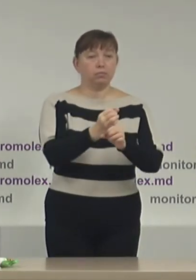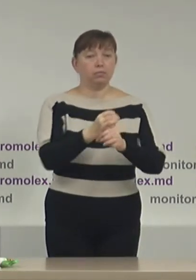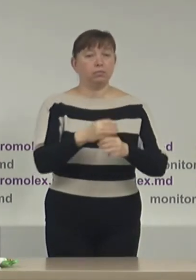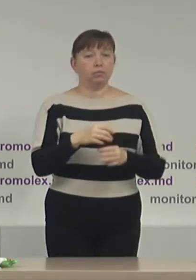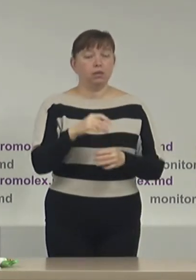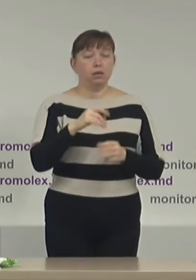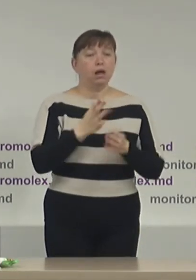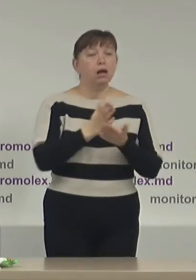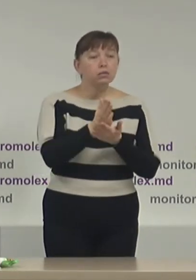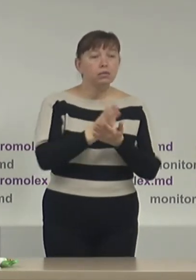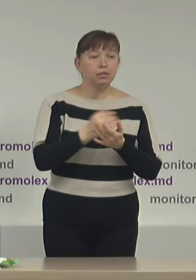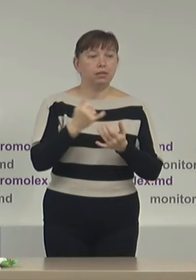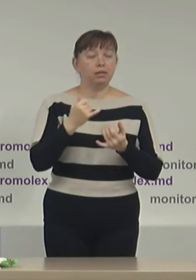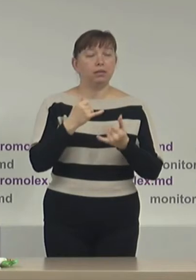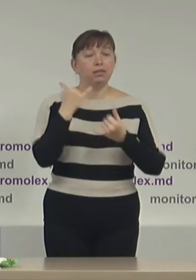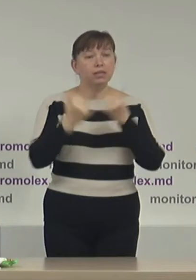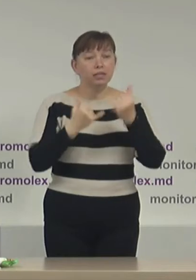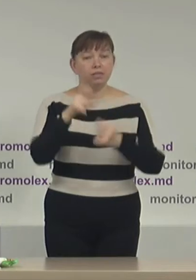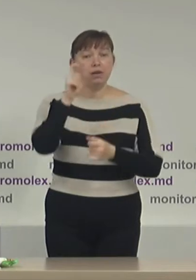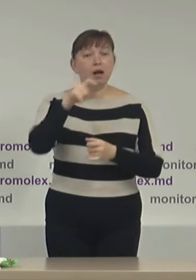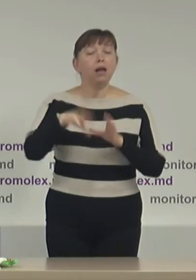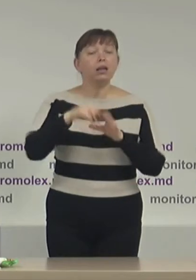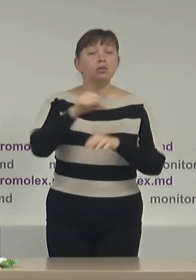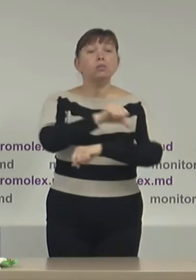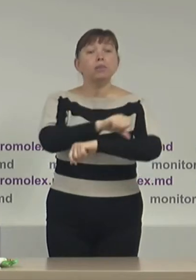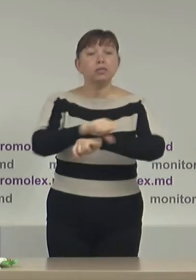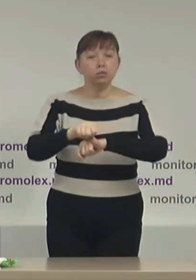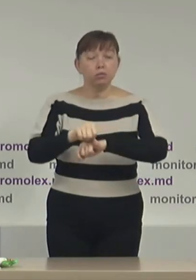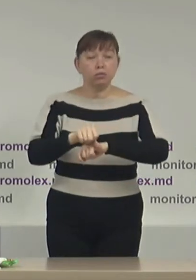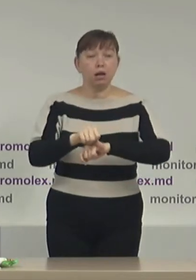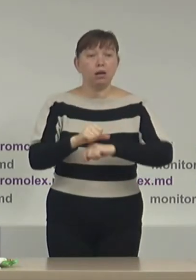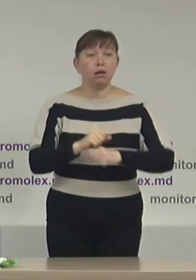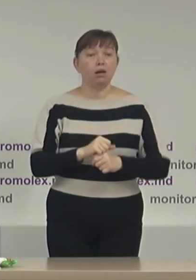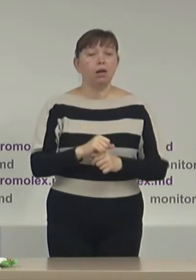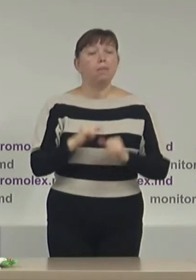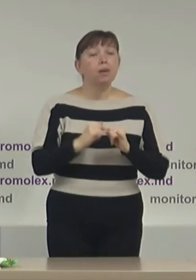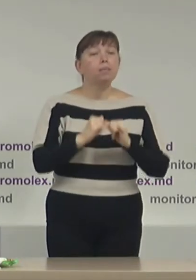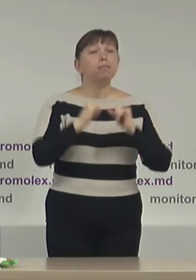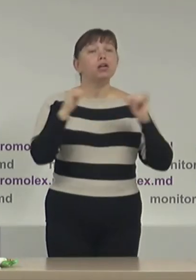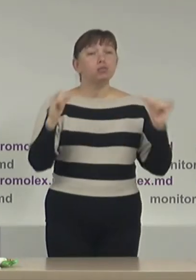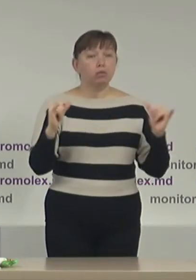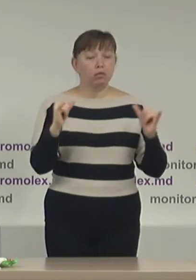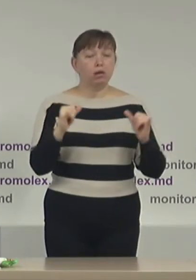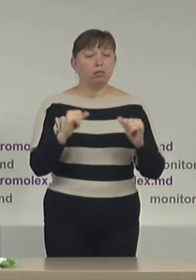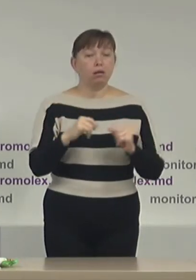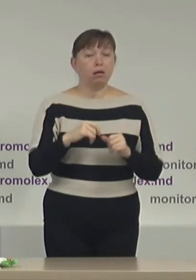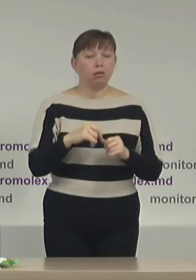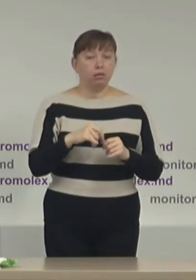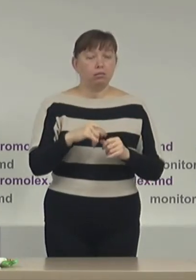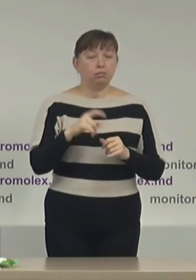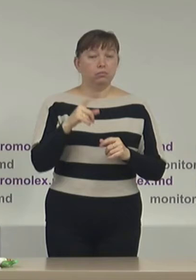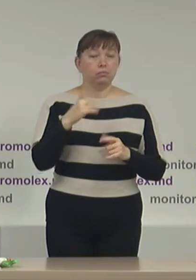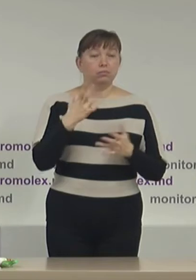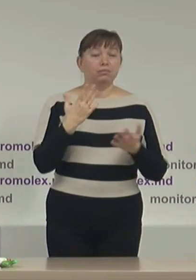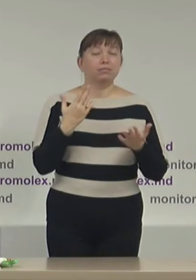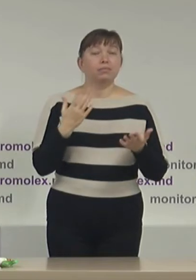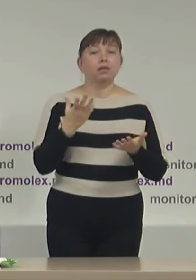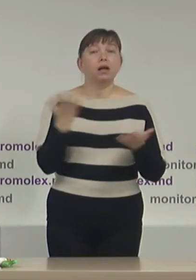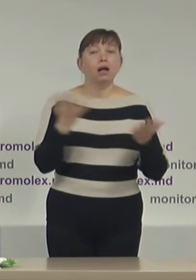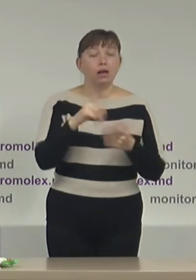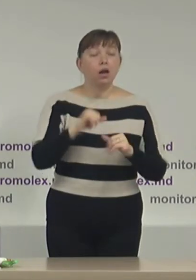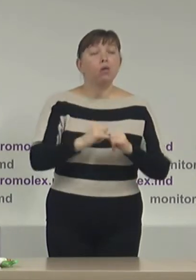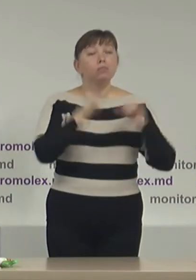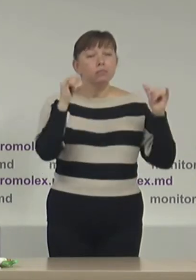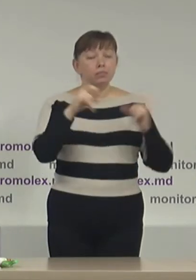made an effort in order to have a more efficient flow of voters in polling stations abroad by increasing